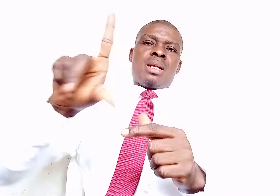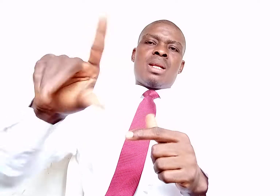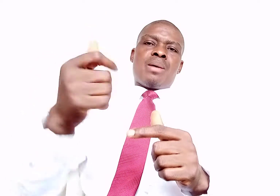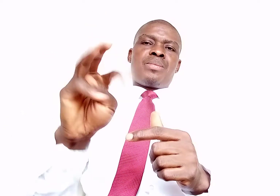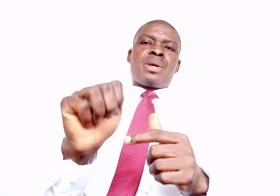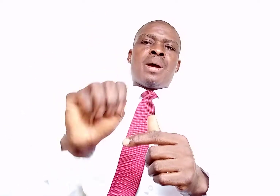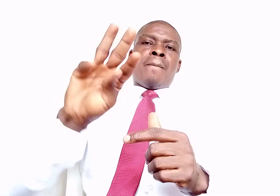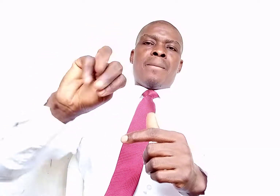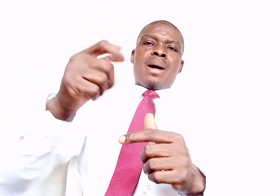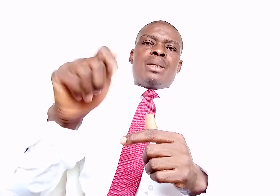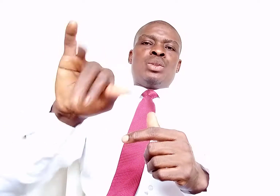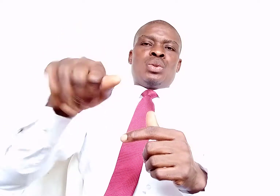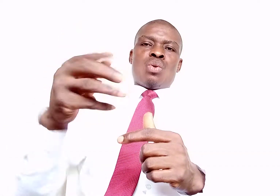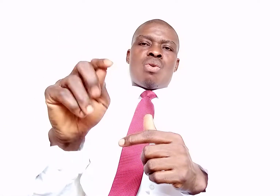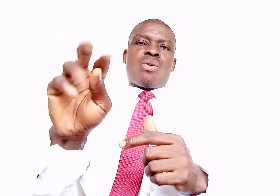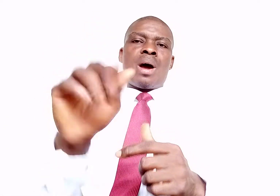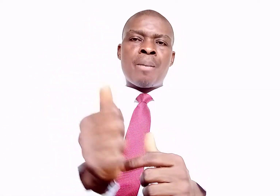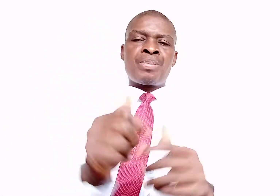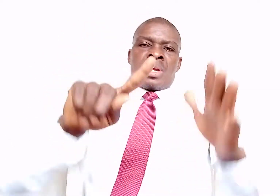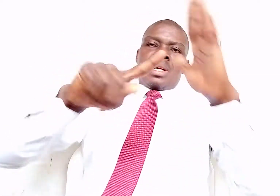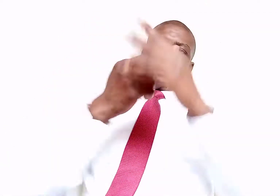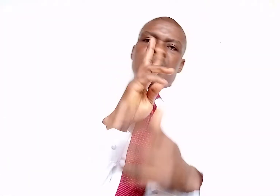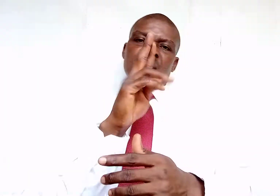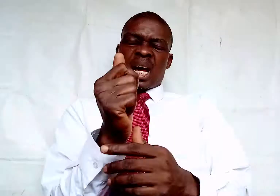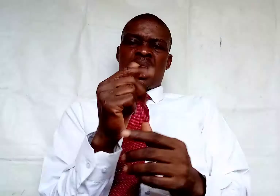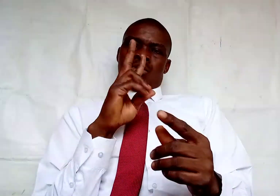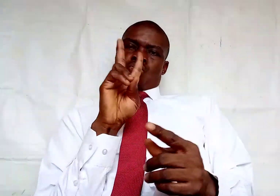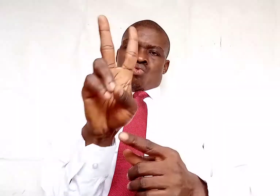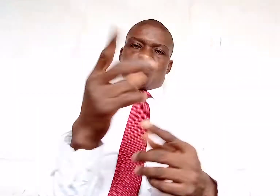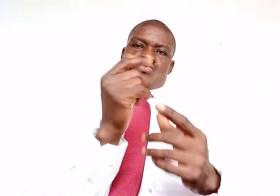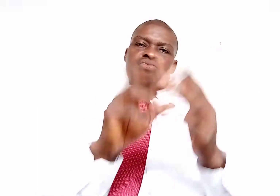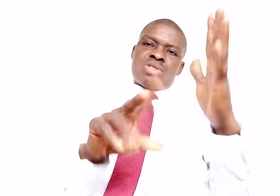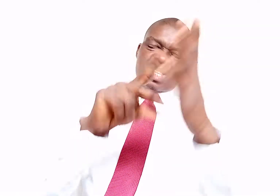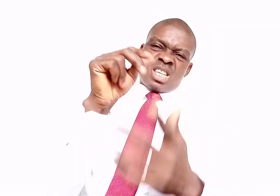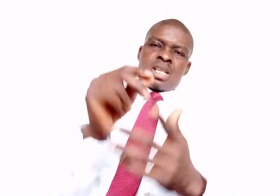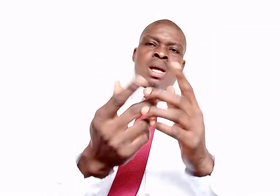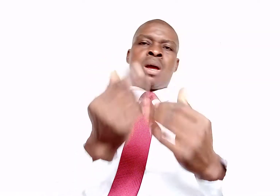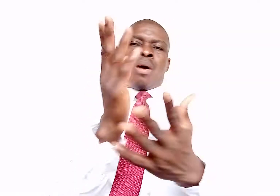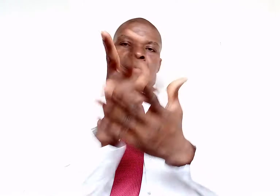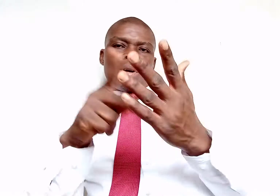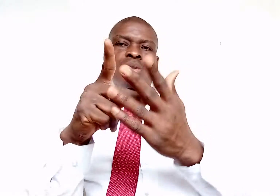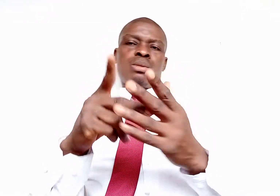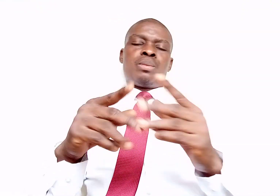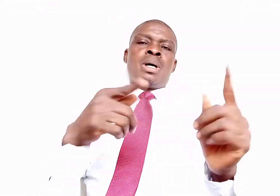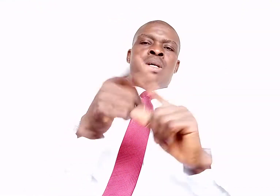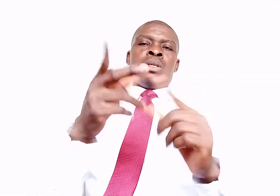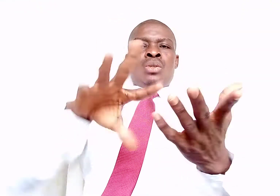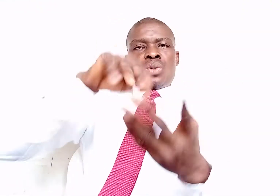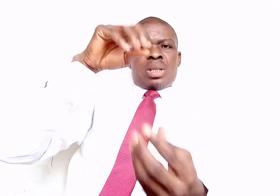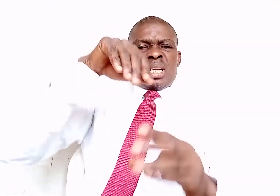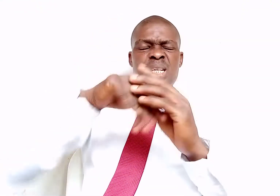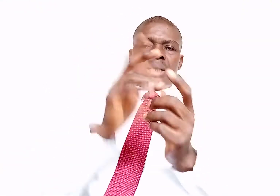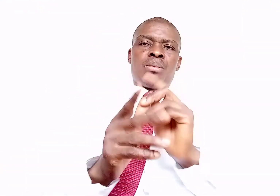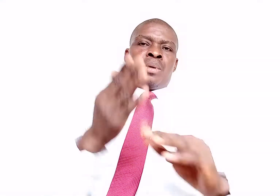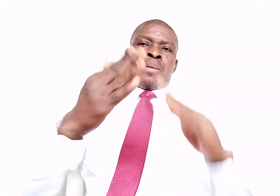majora. These are two thick outer leaves or fatty parts located immediately below the